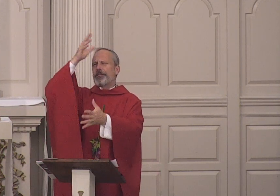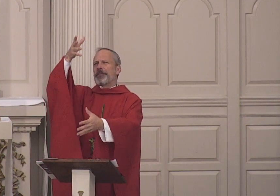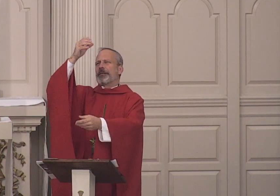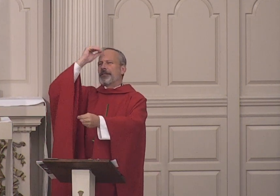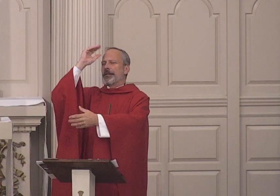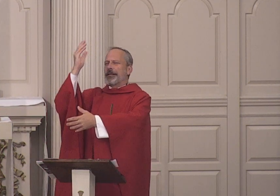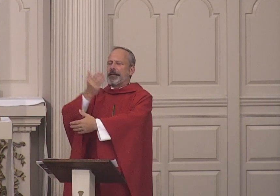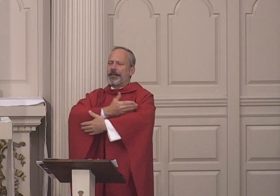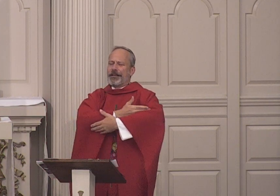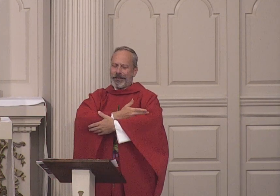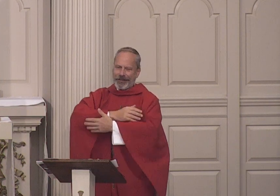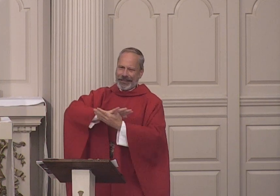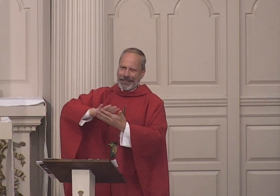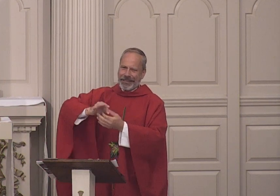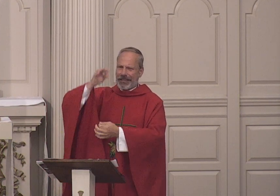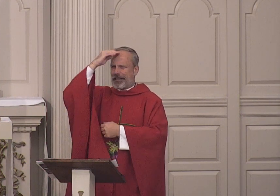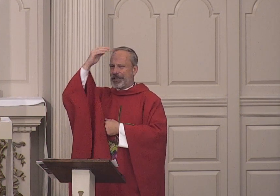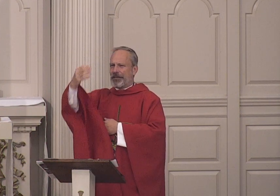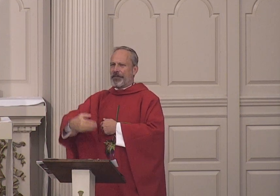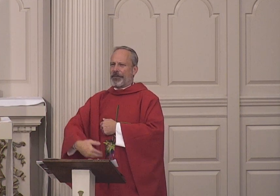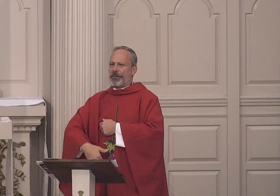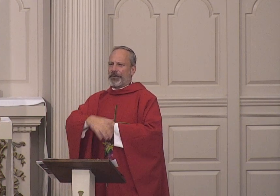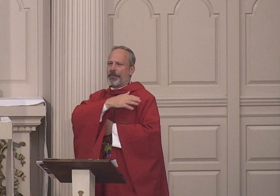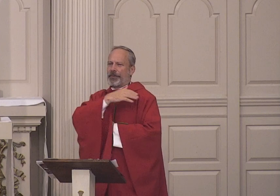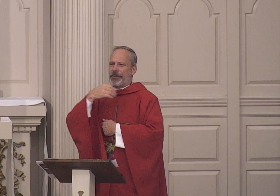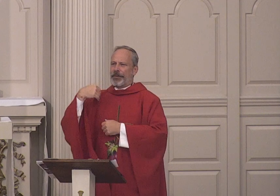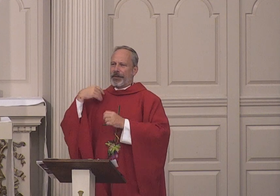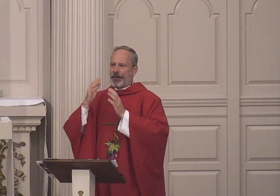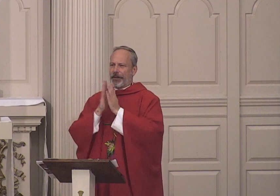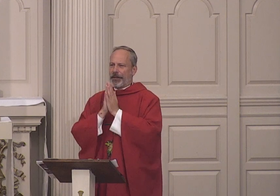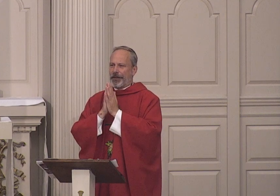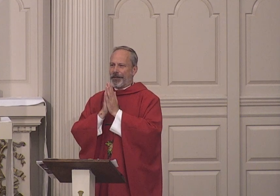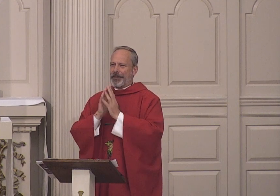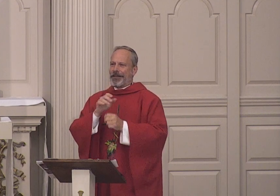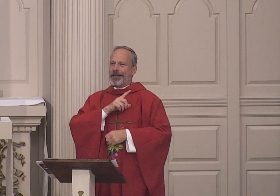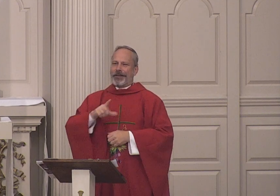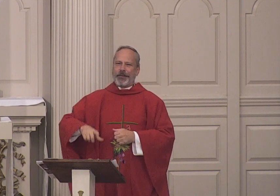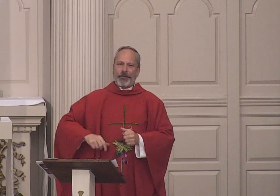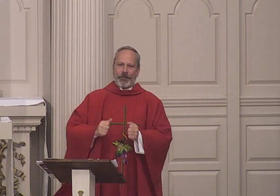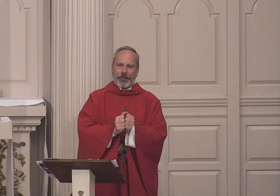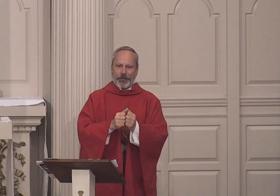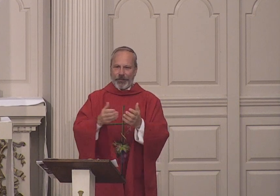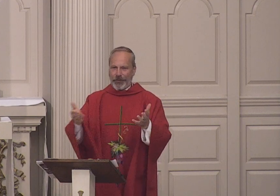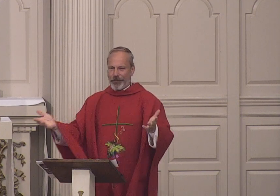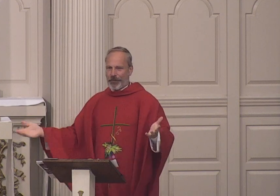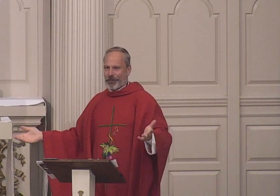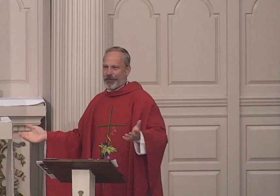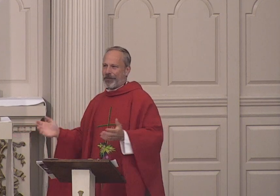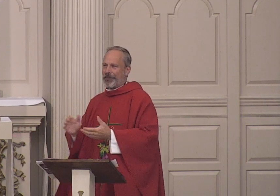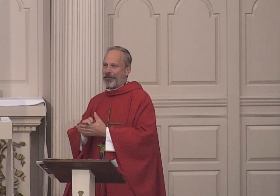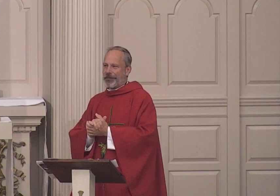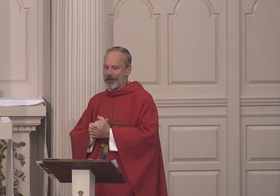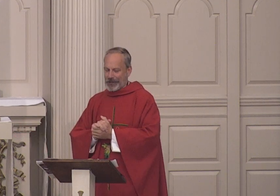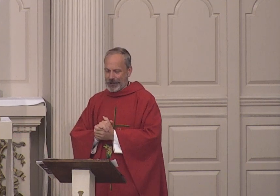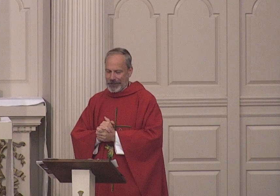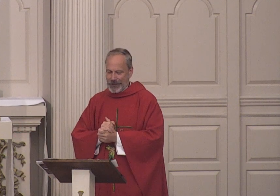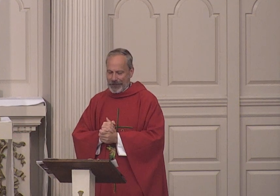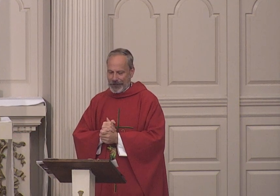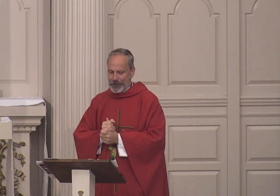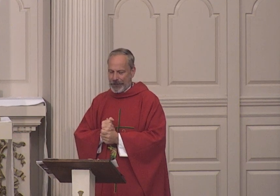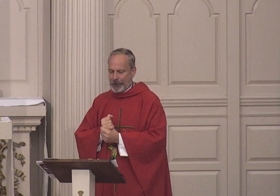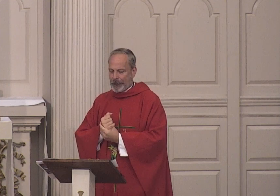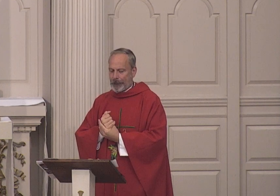In the name of the Father, and of the Son, and of the Holy Spirit, amen. The Lord be with you.